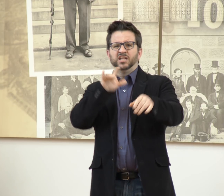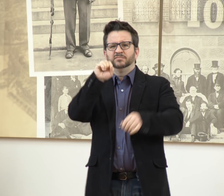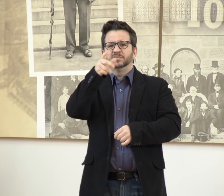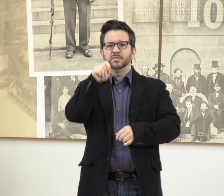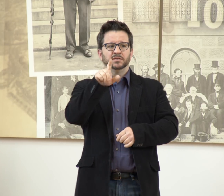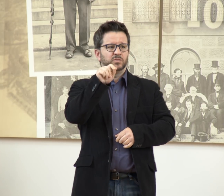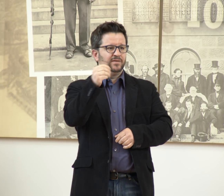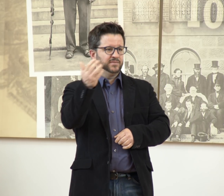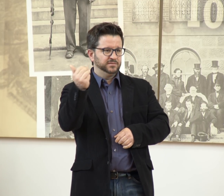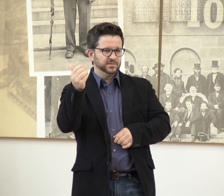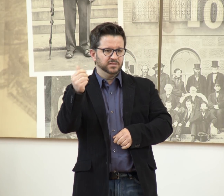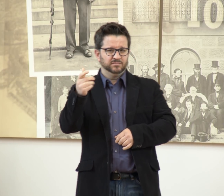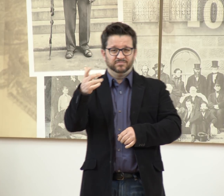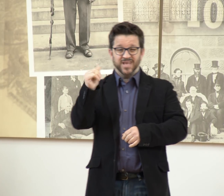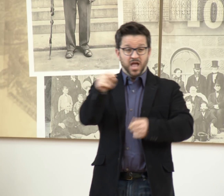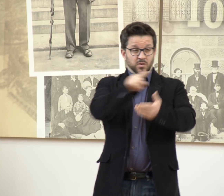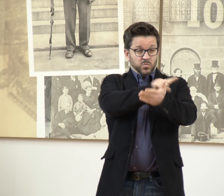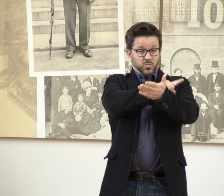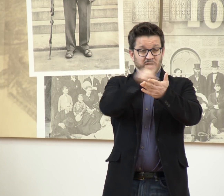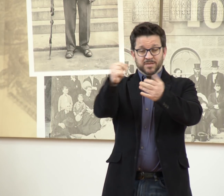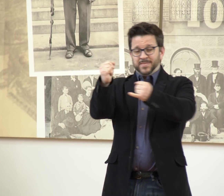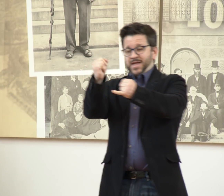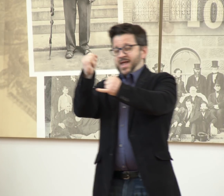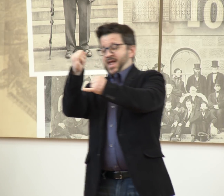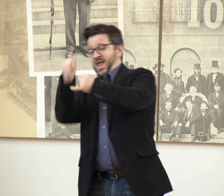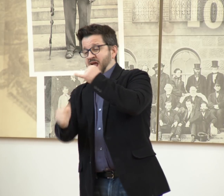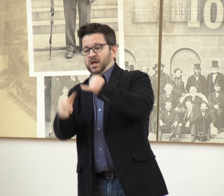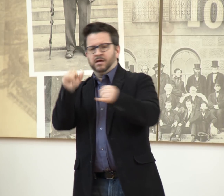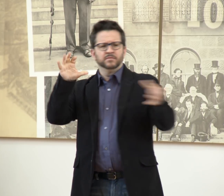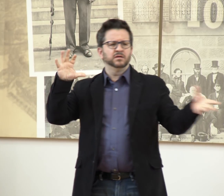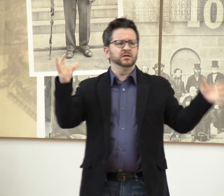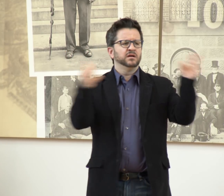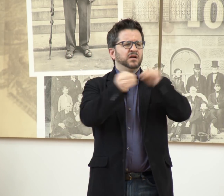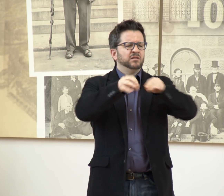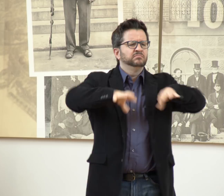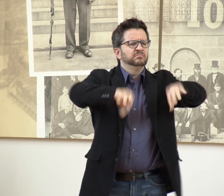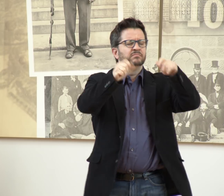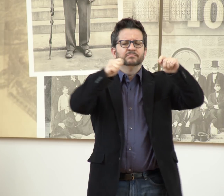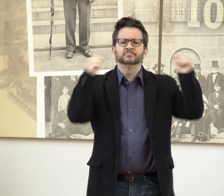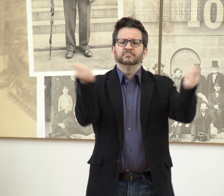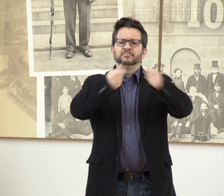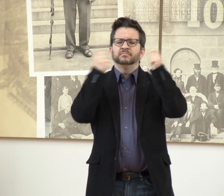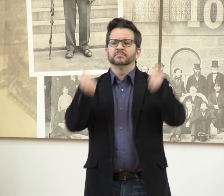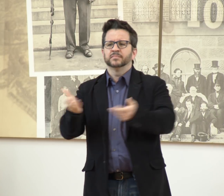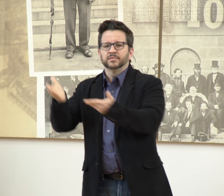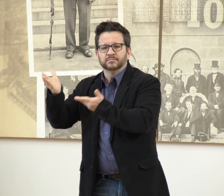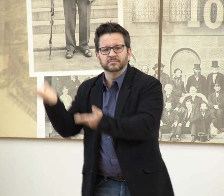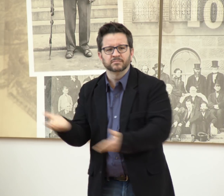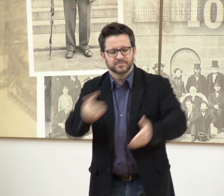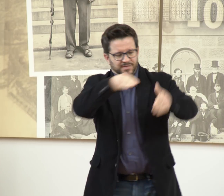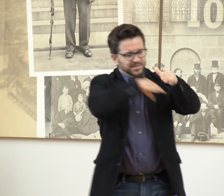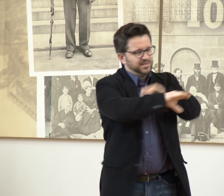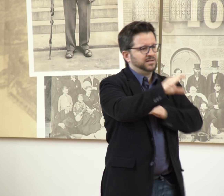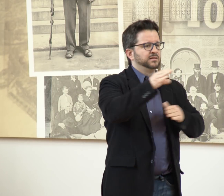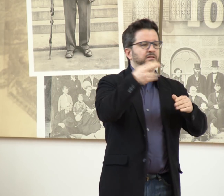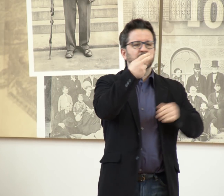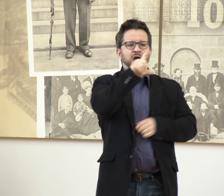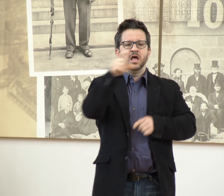campus. That was in early September of 2015. It was the culmination of a week's